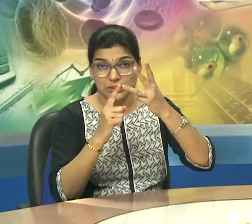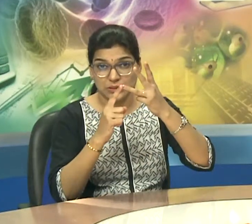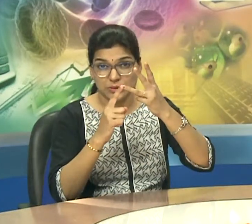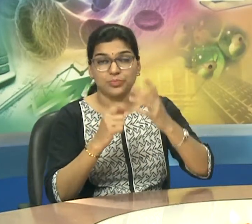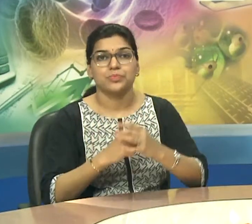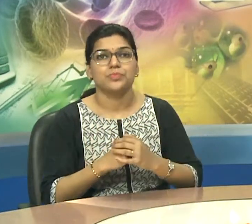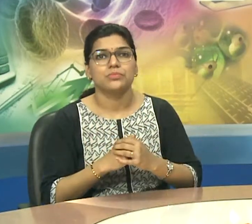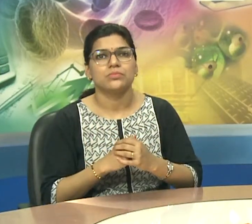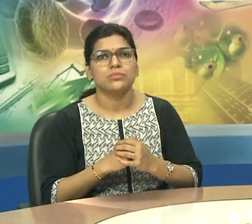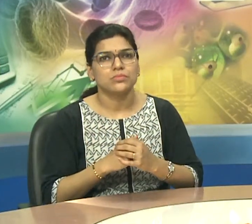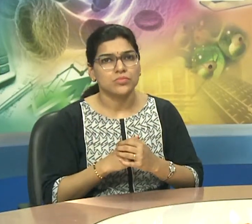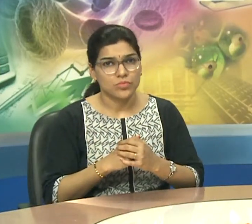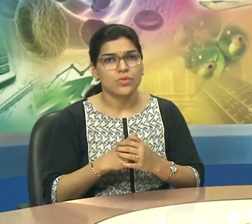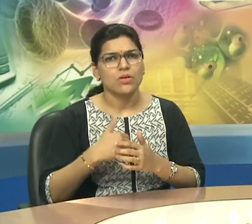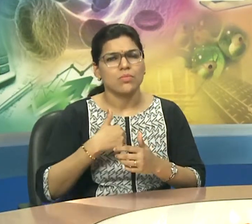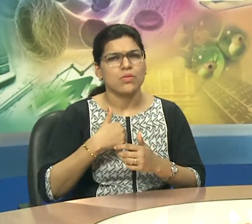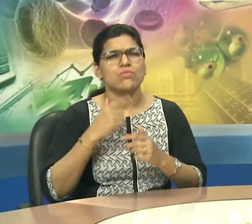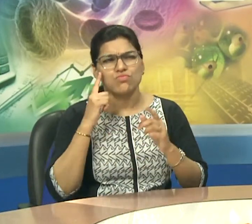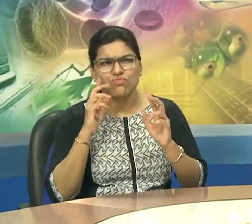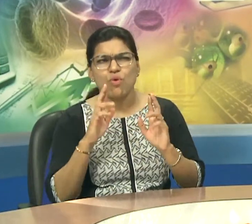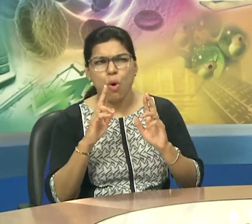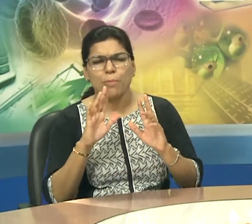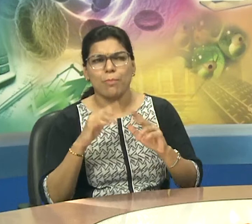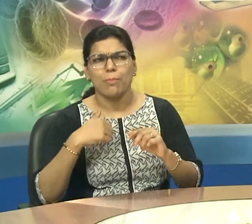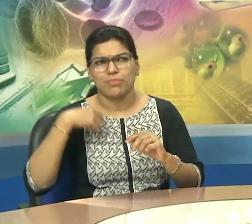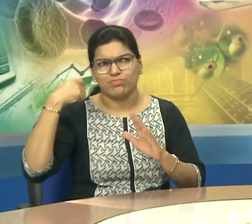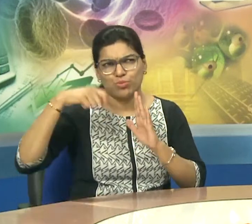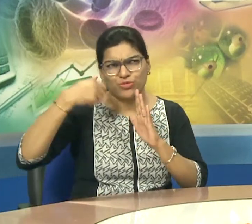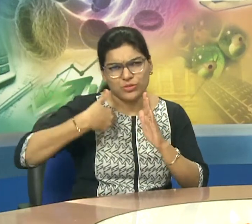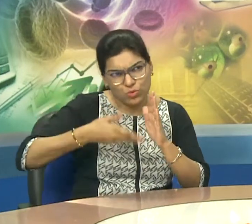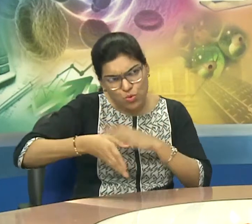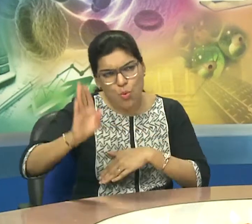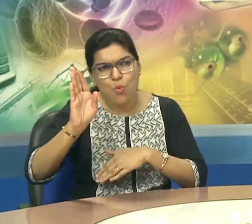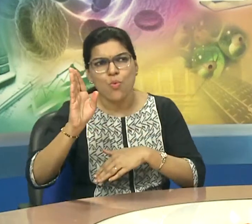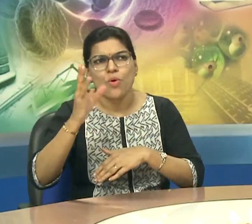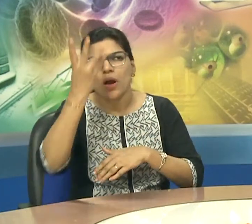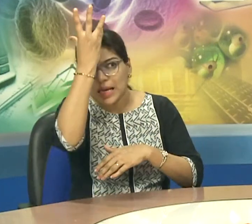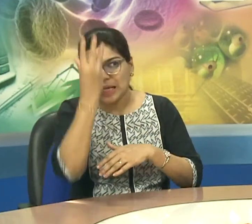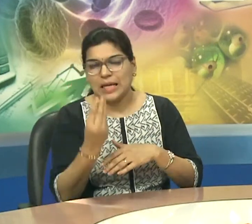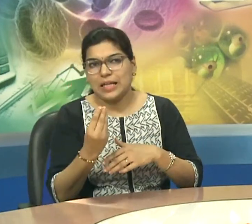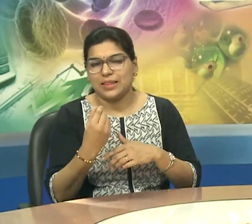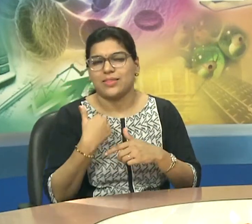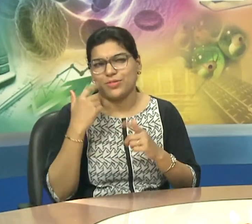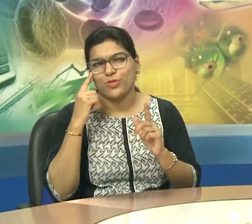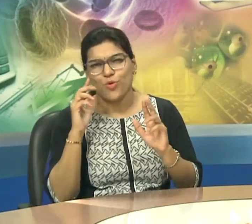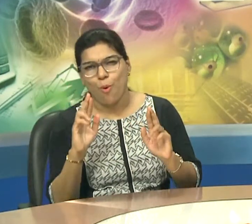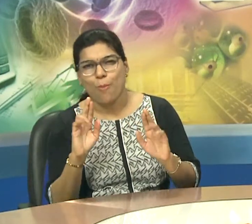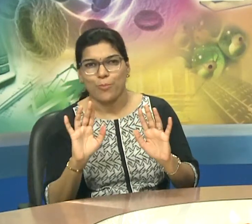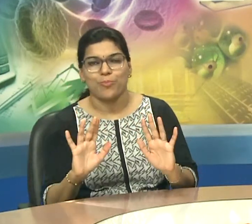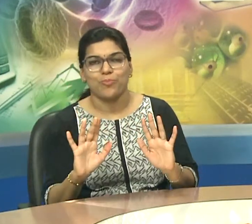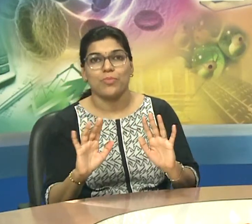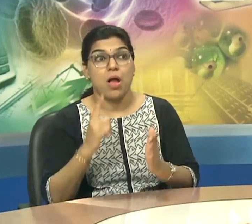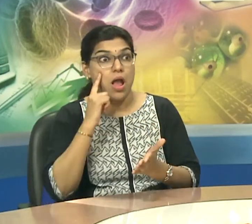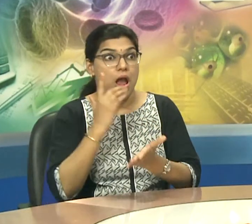The third example explains, I may watch a